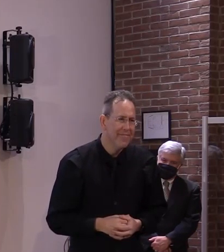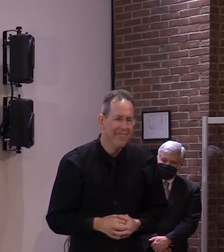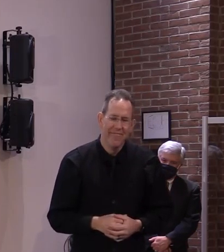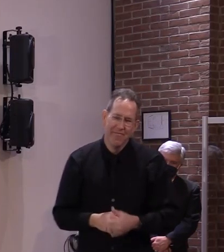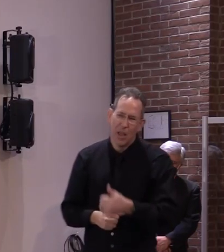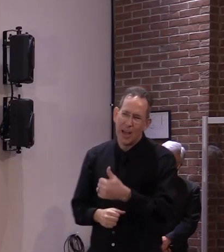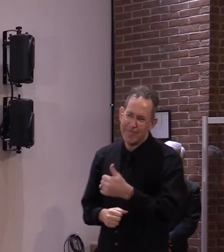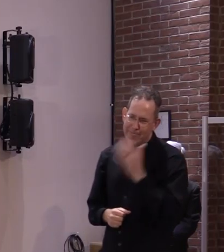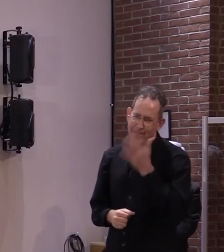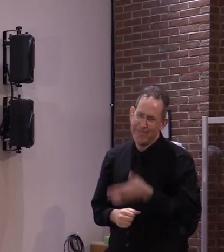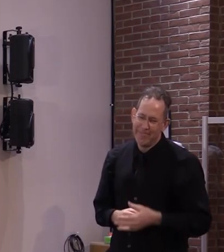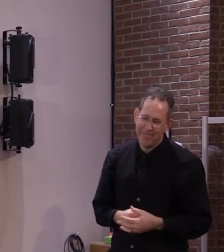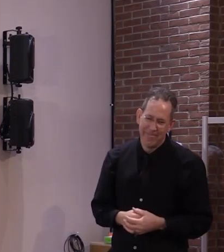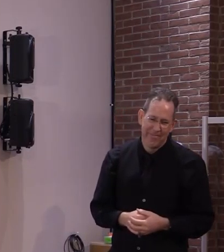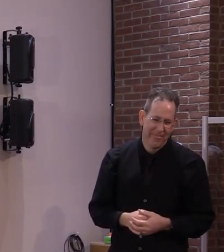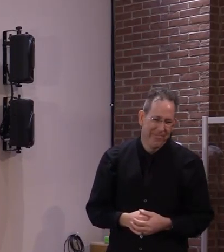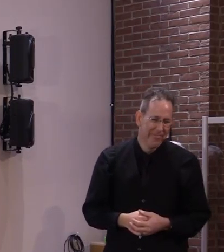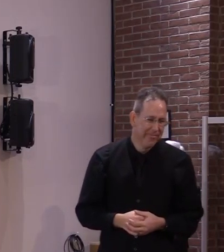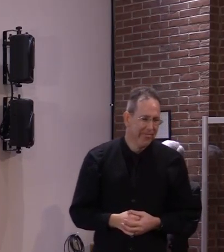Joe, the Barton Chronicle.